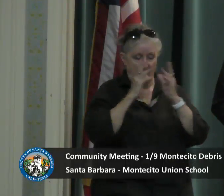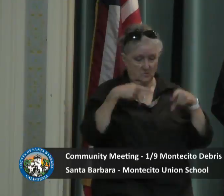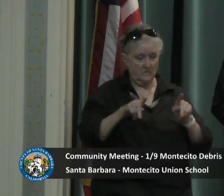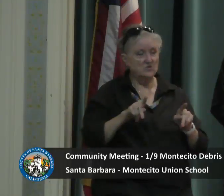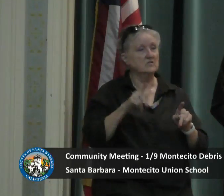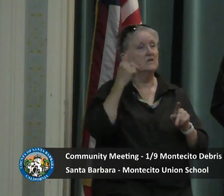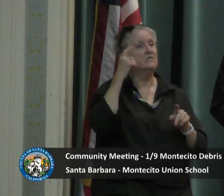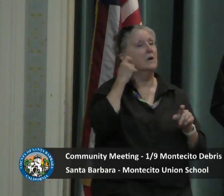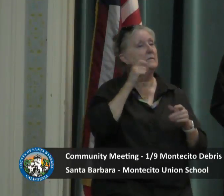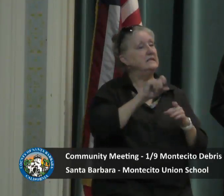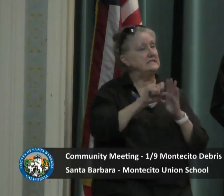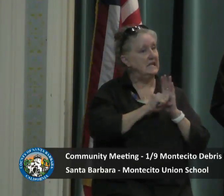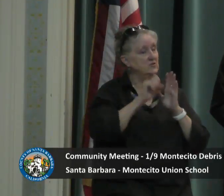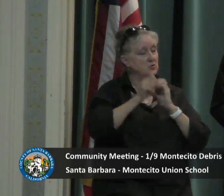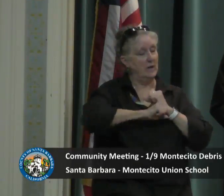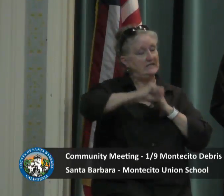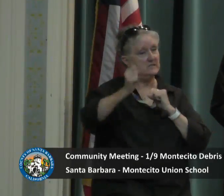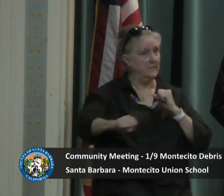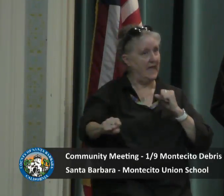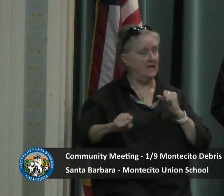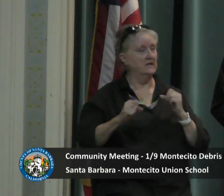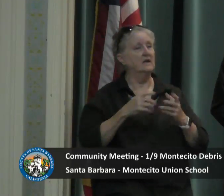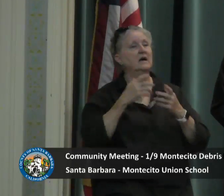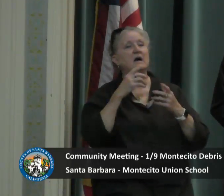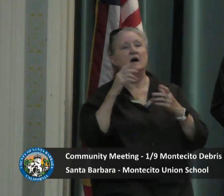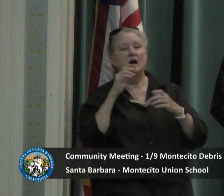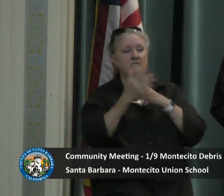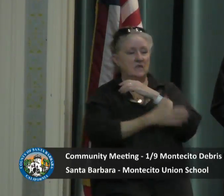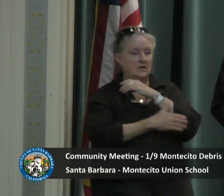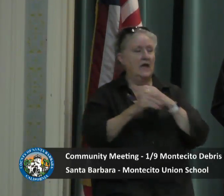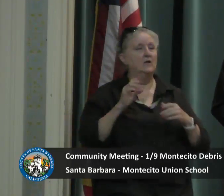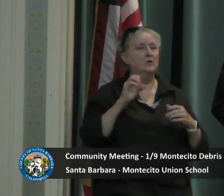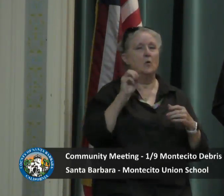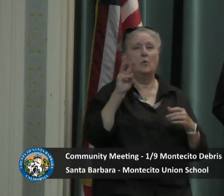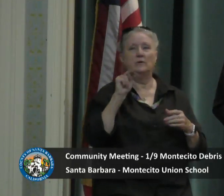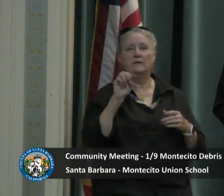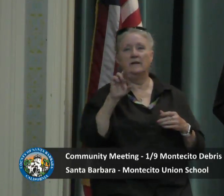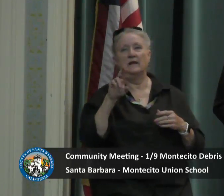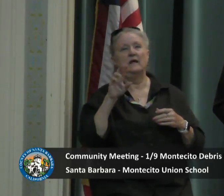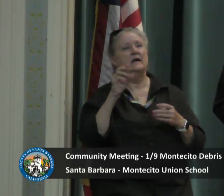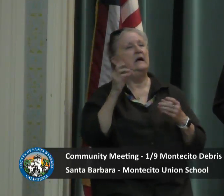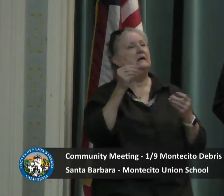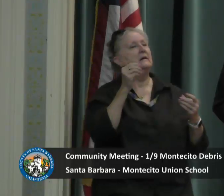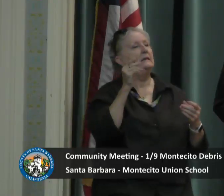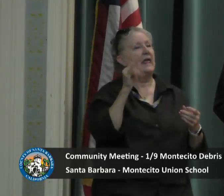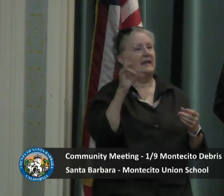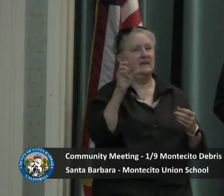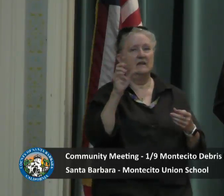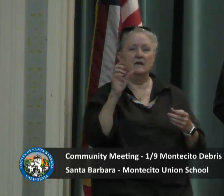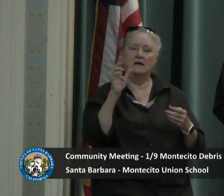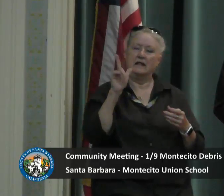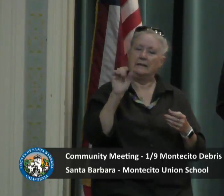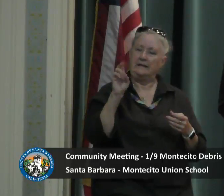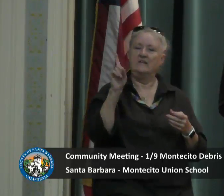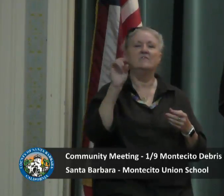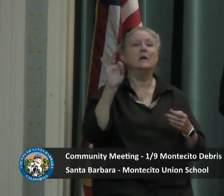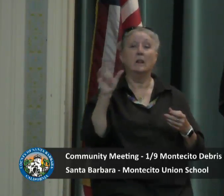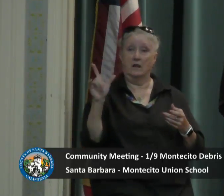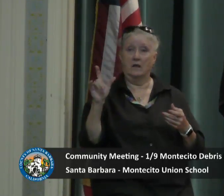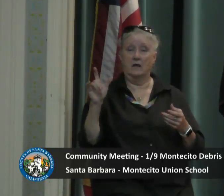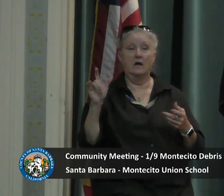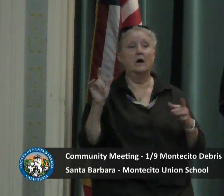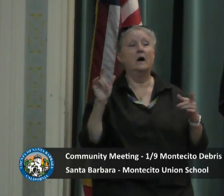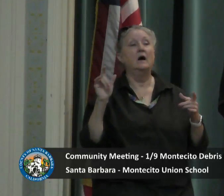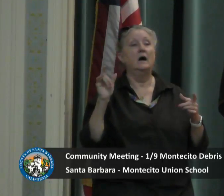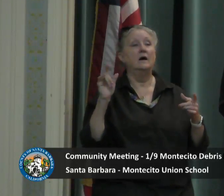state to expand the capacity of our county-owned Tahigas landfill. This will allow for debris to be taken that has